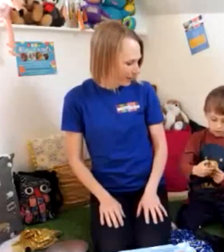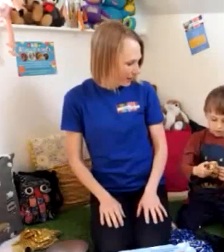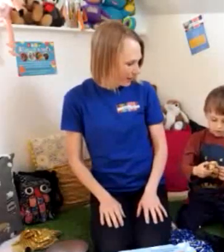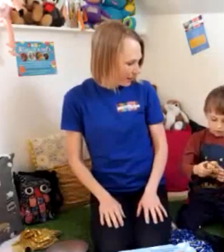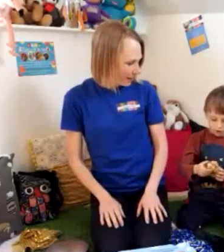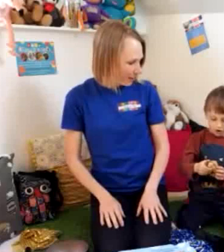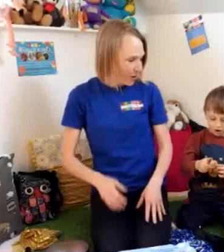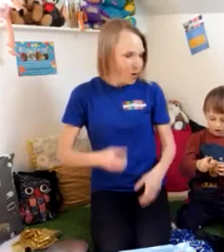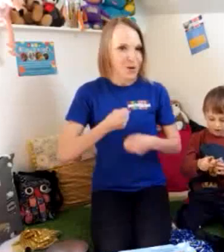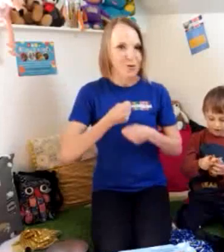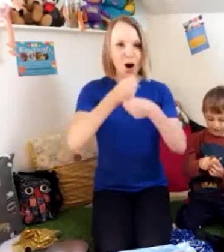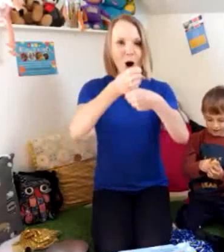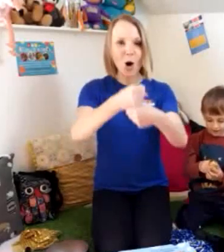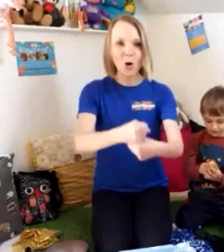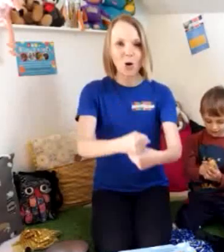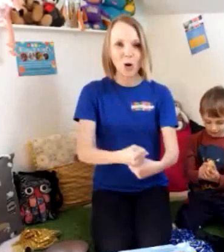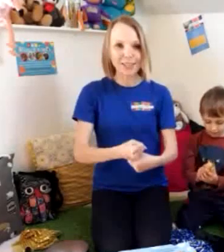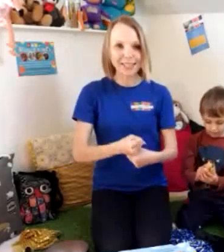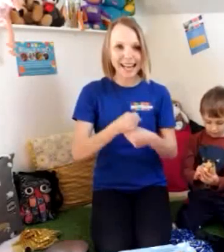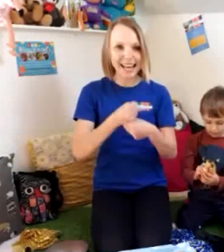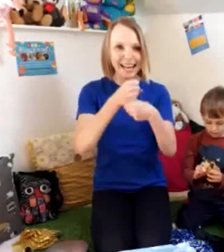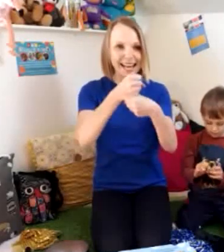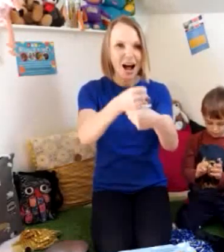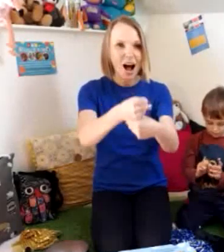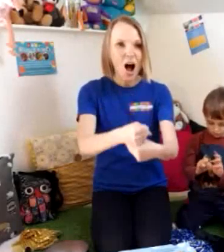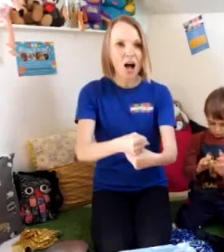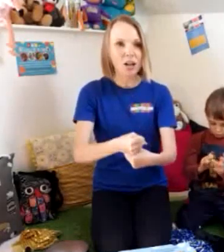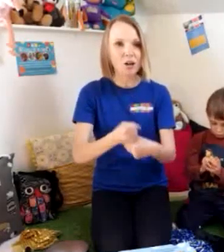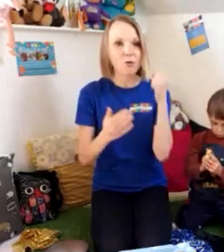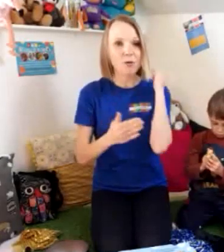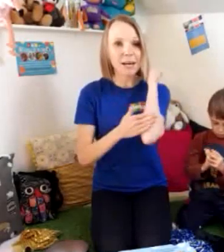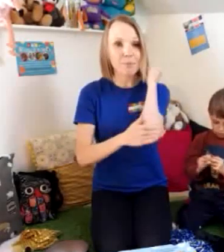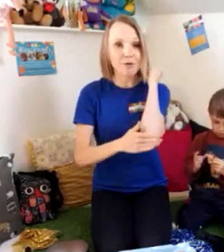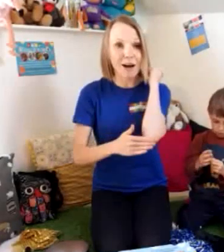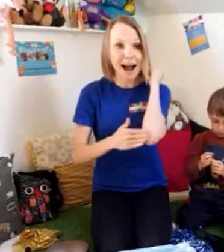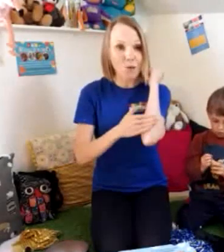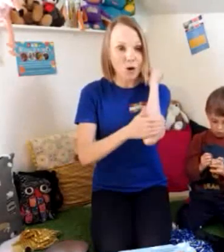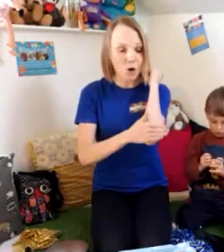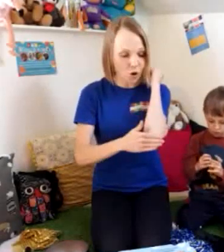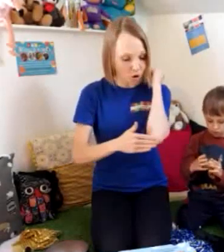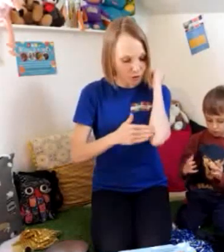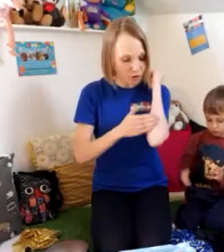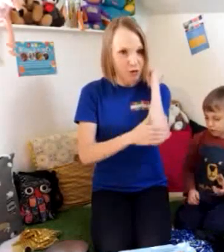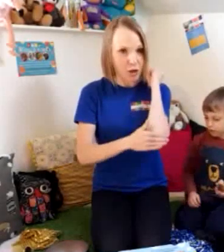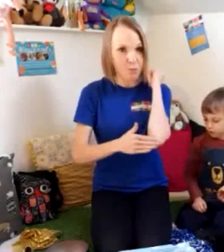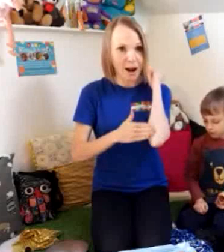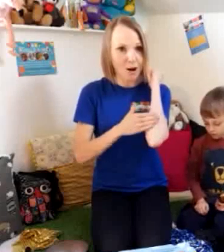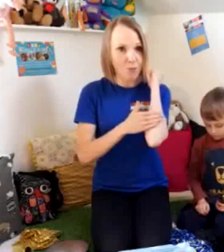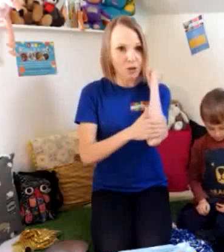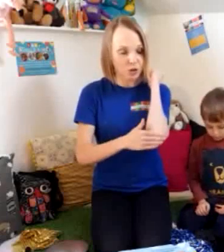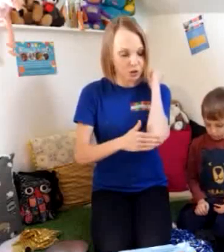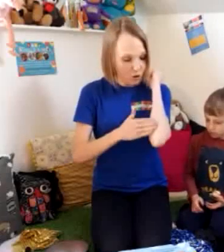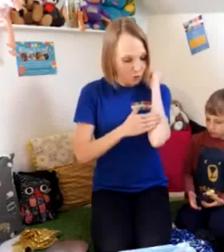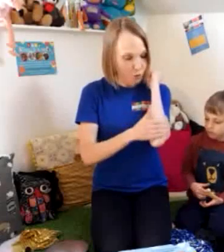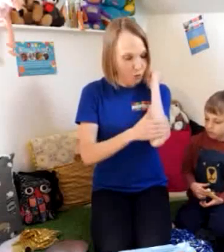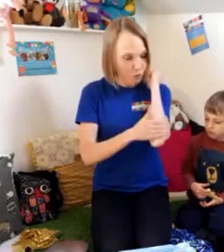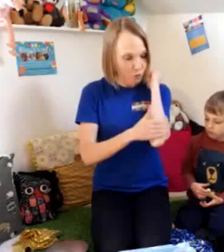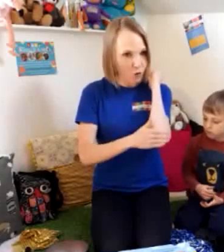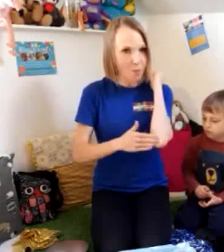A horse. We've got a horsey. A lovely brown horse. So brown, we just rub our